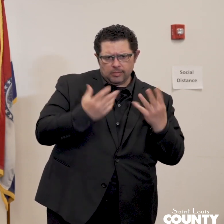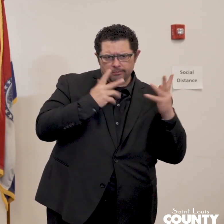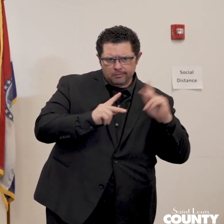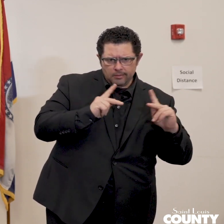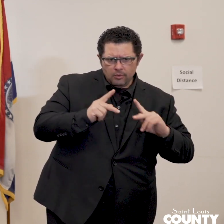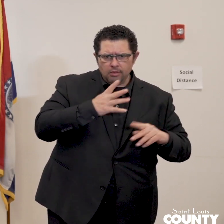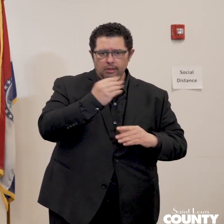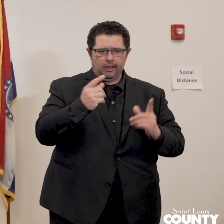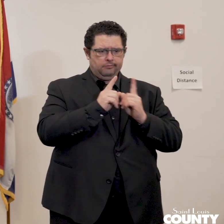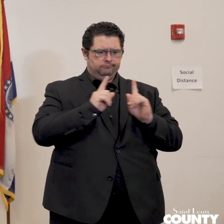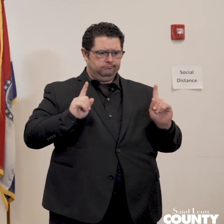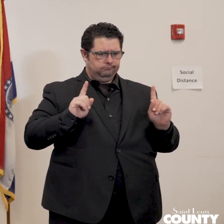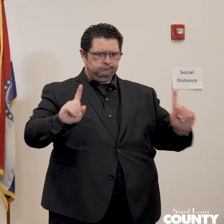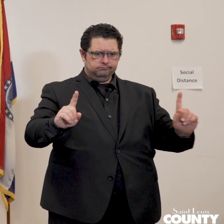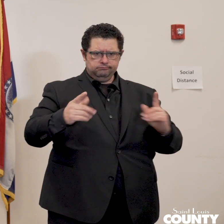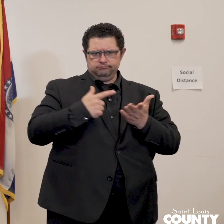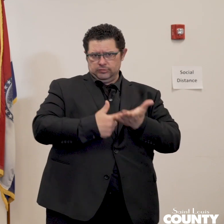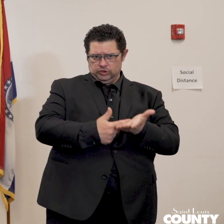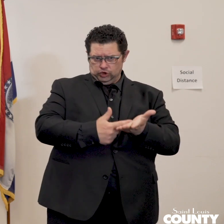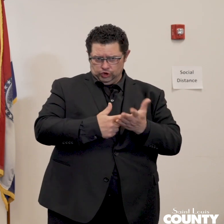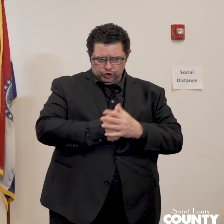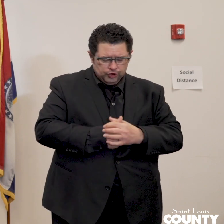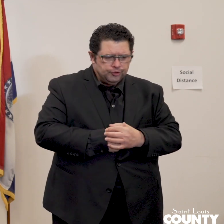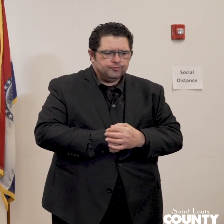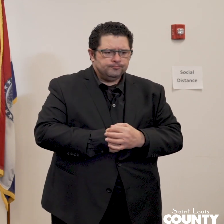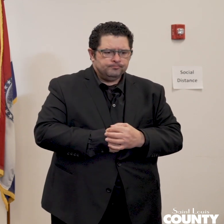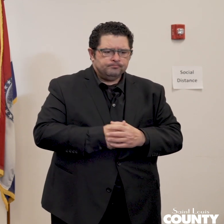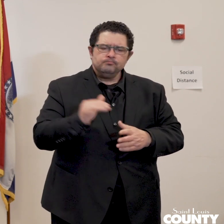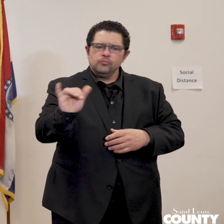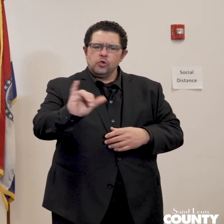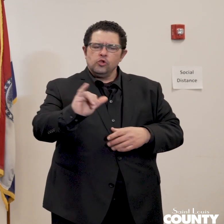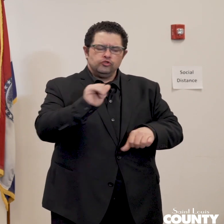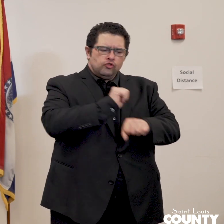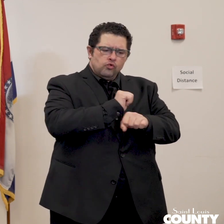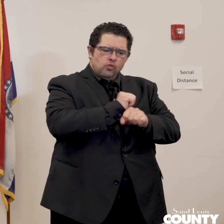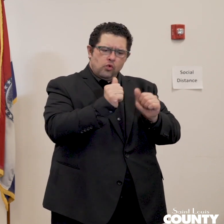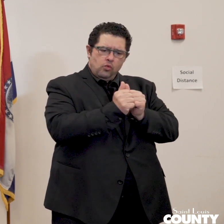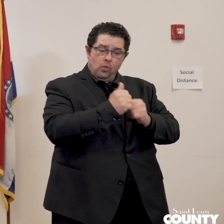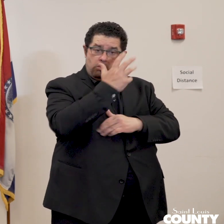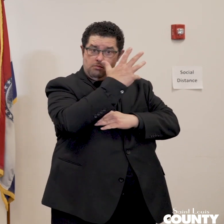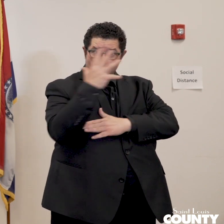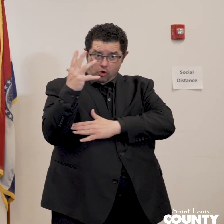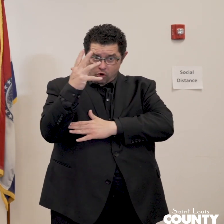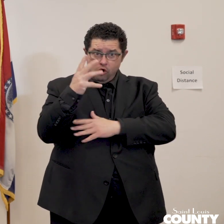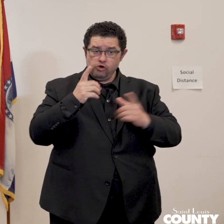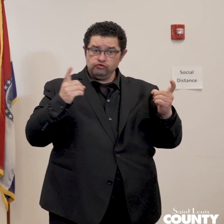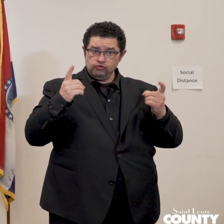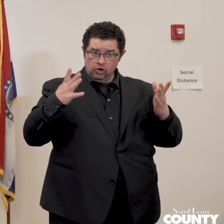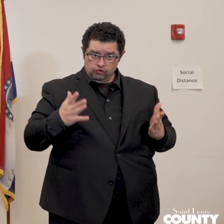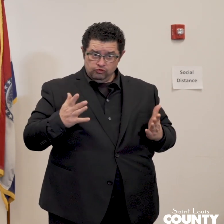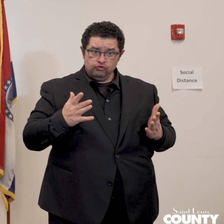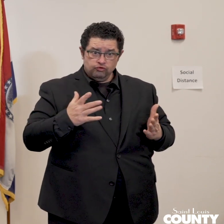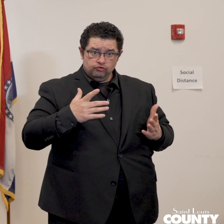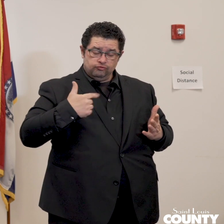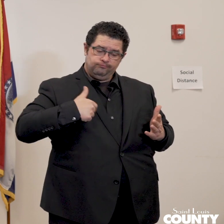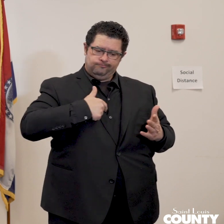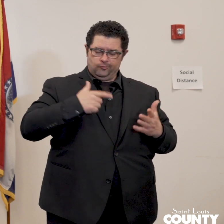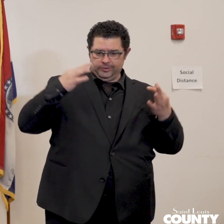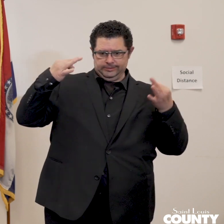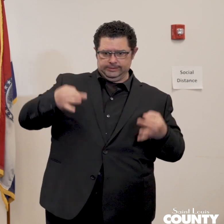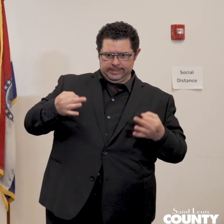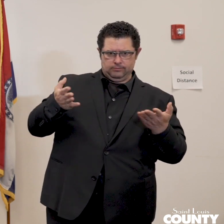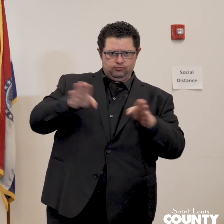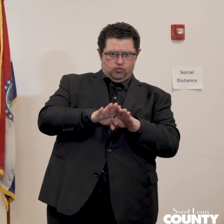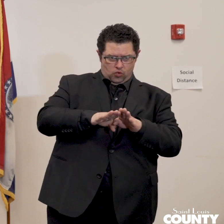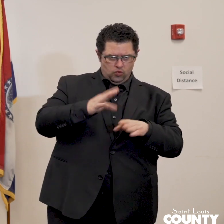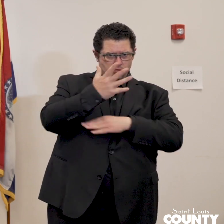distancing discussions. I've also worked with our Parks Director since we decided to close the parks,